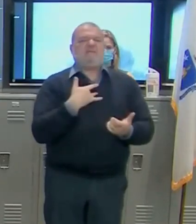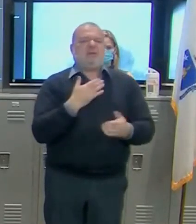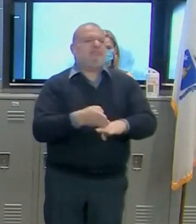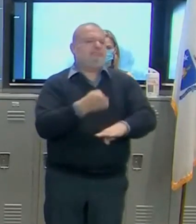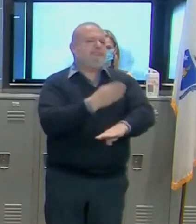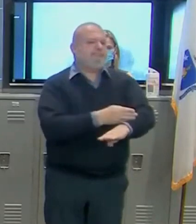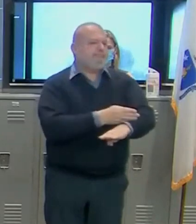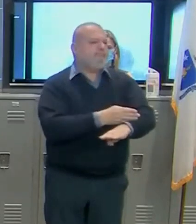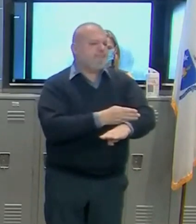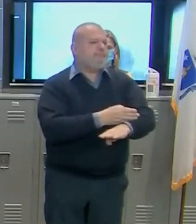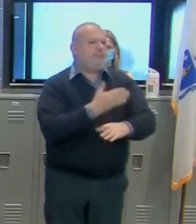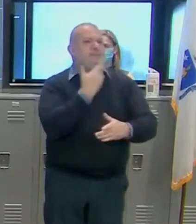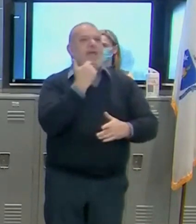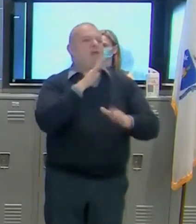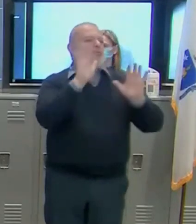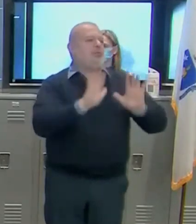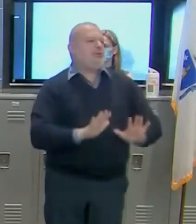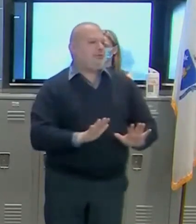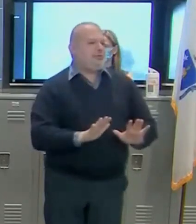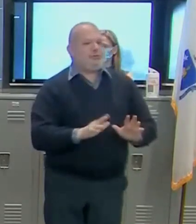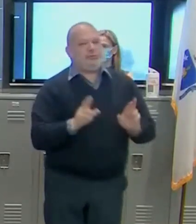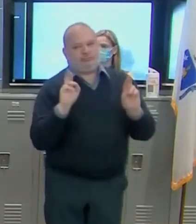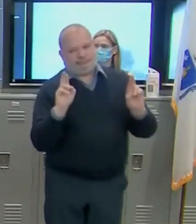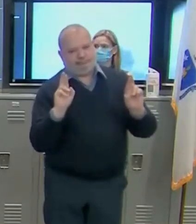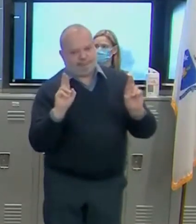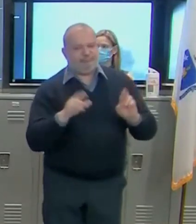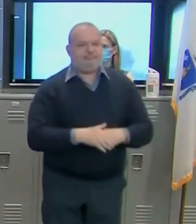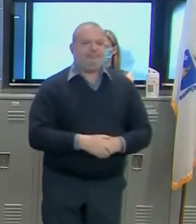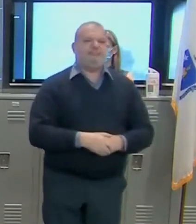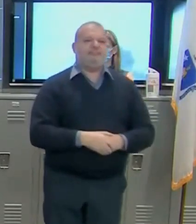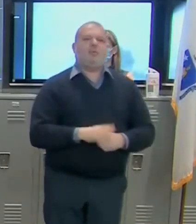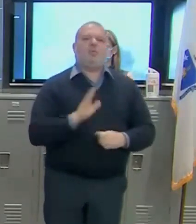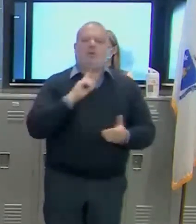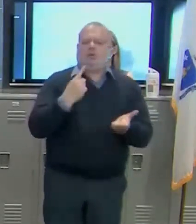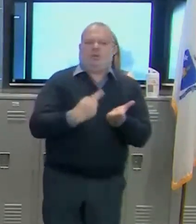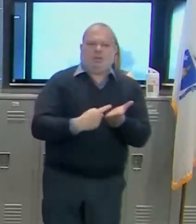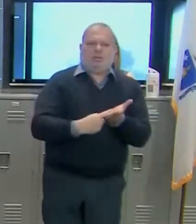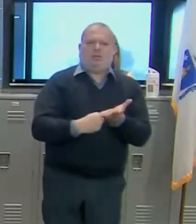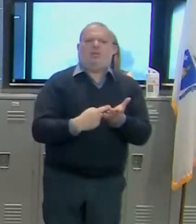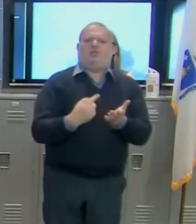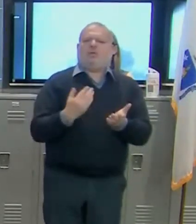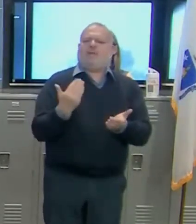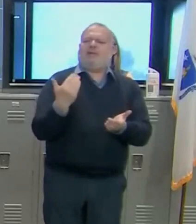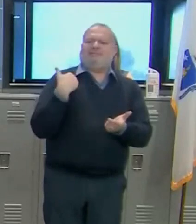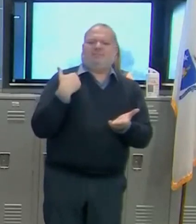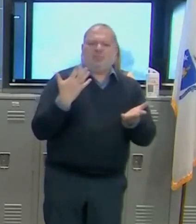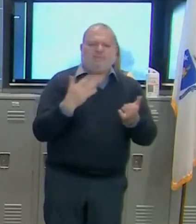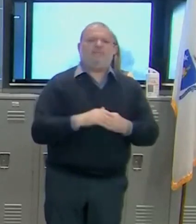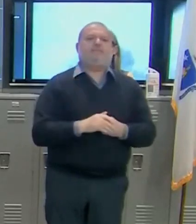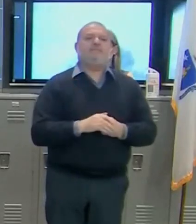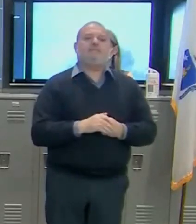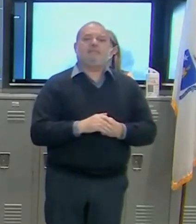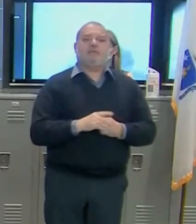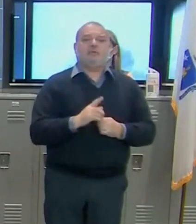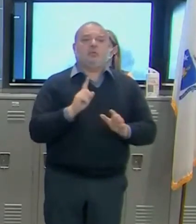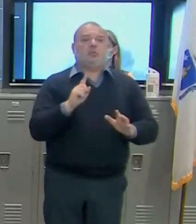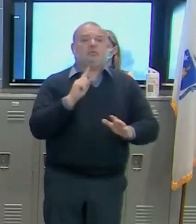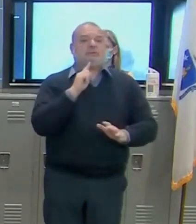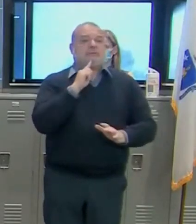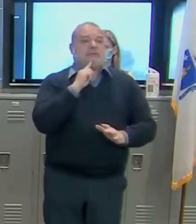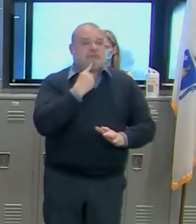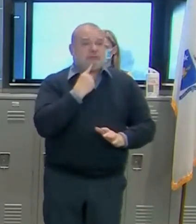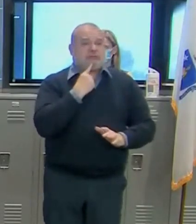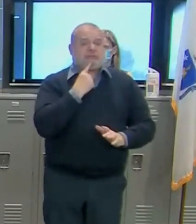at this time, and we were all talking about this earlier, while we had serious whiteout conditions for most